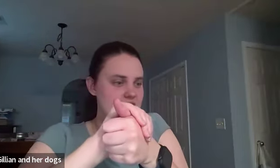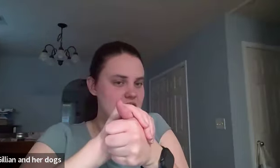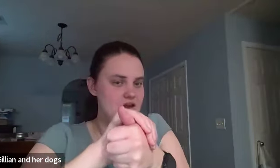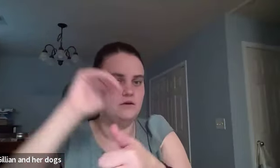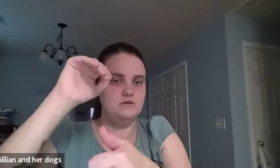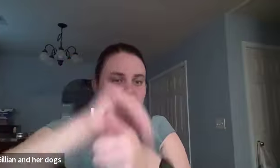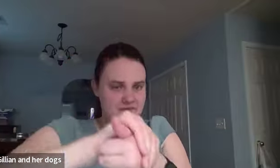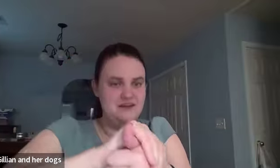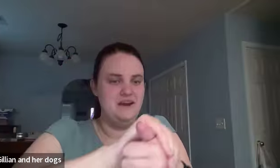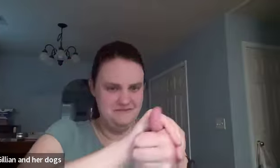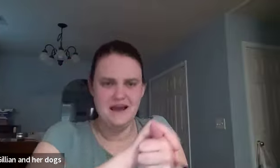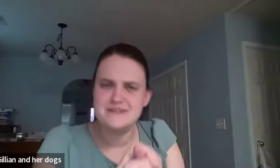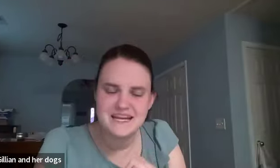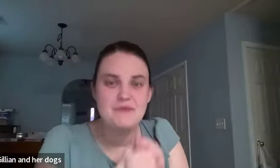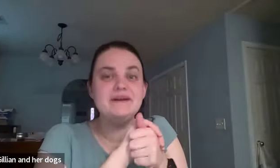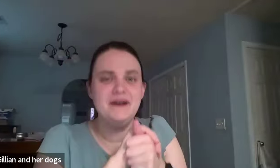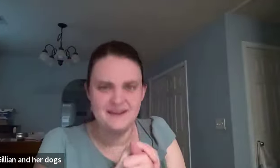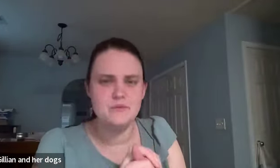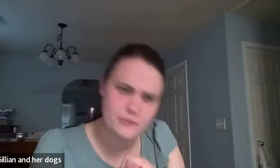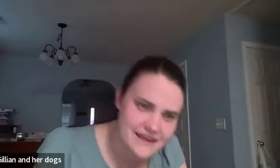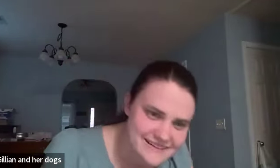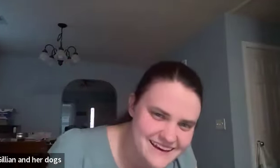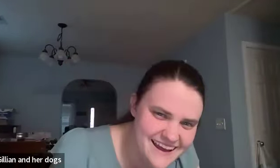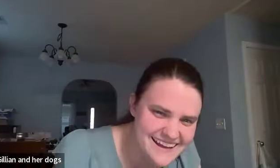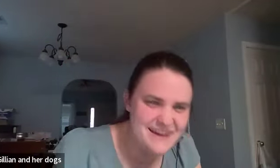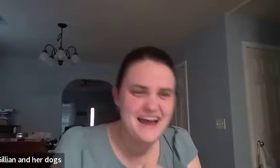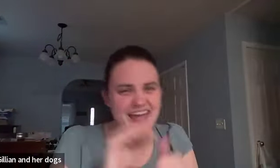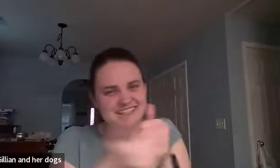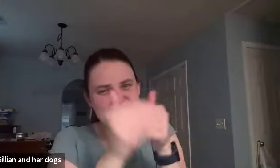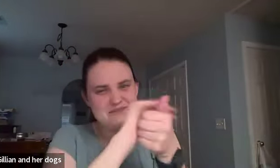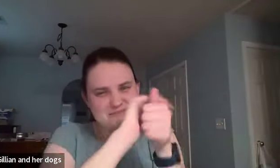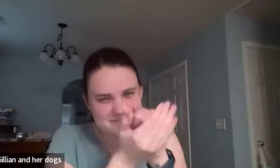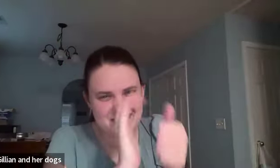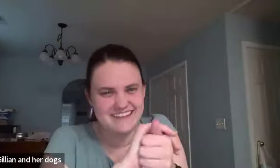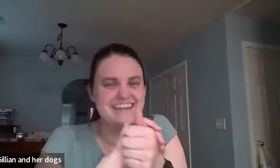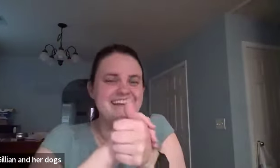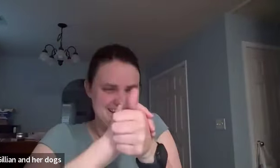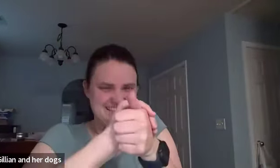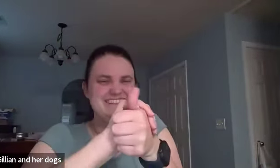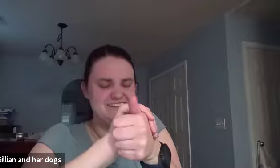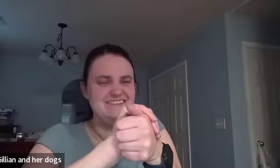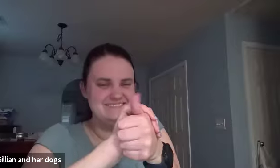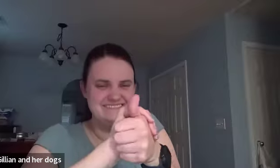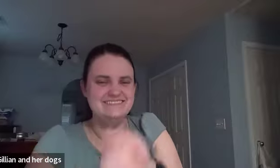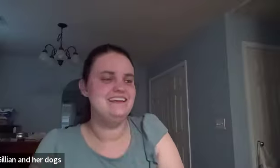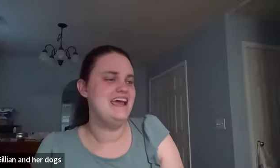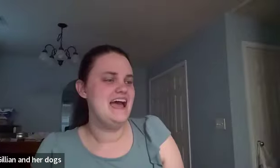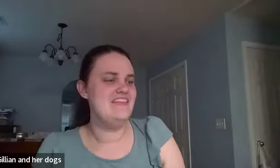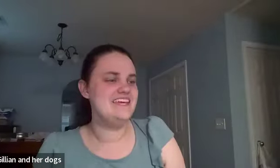And then, yeah, there you go. I was like, I went, and I went, wait. Handshake. Let me check that again. Yes, turtle. And